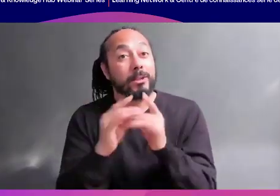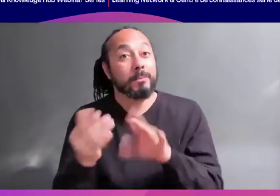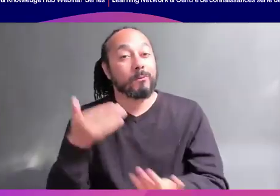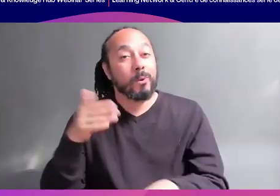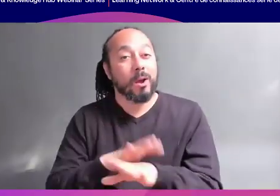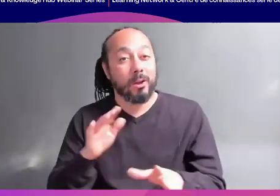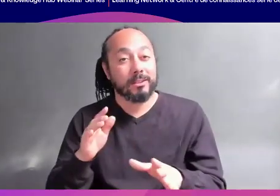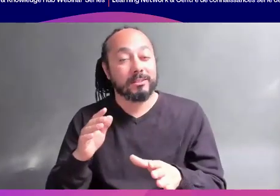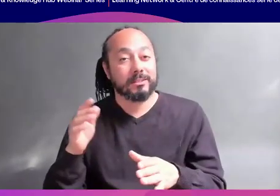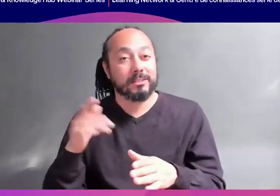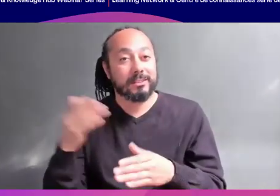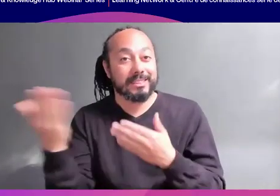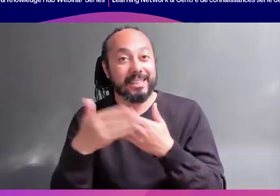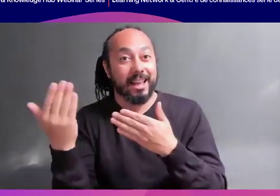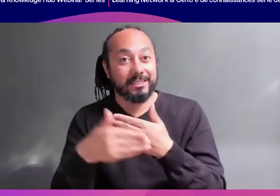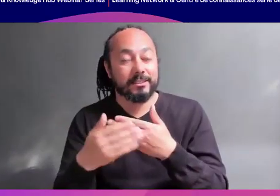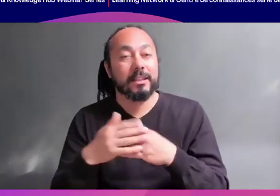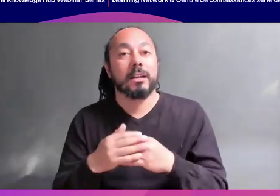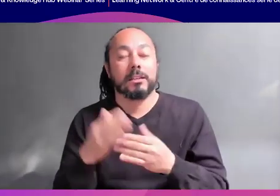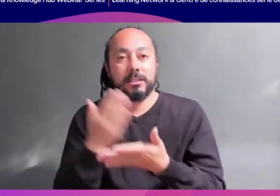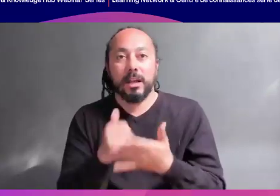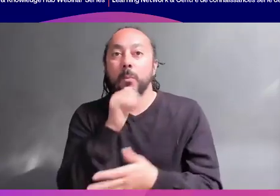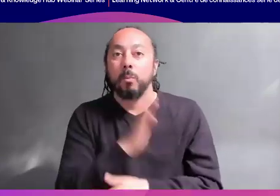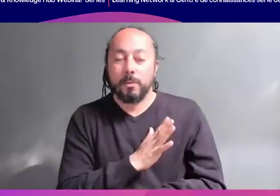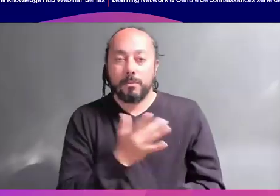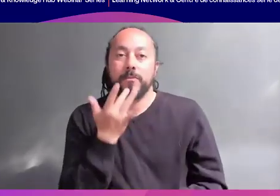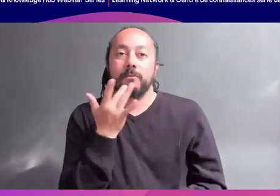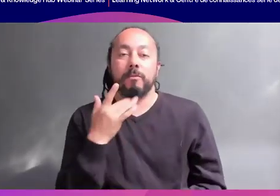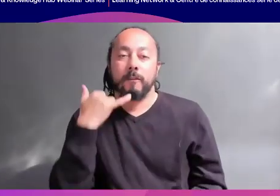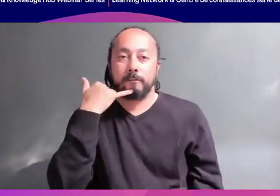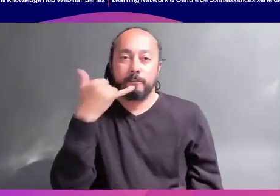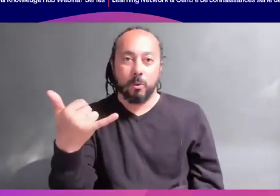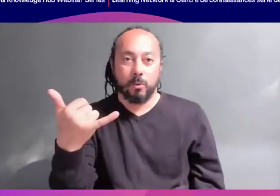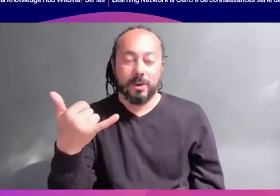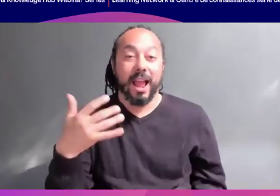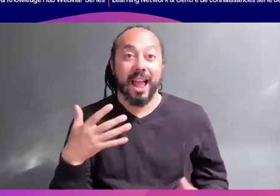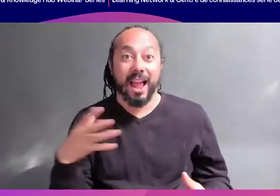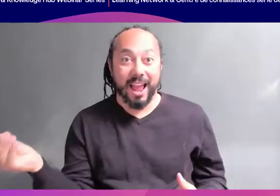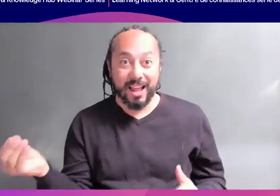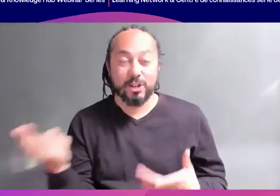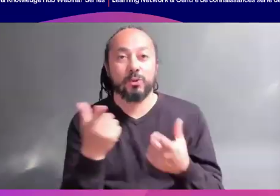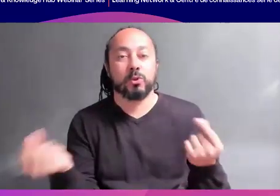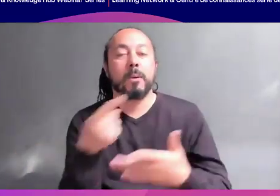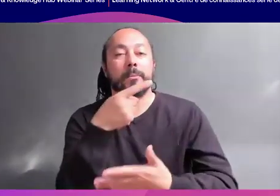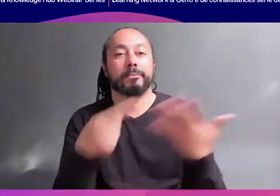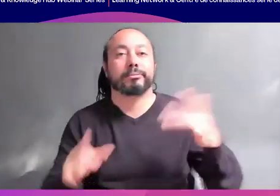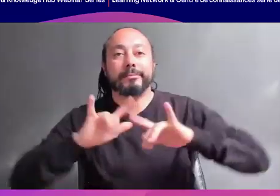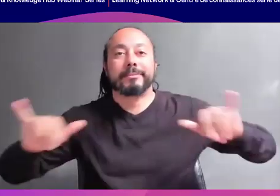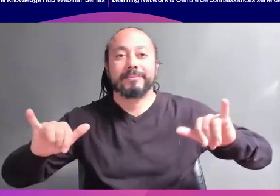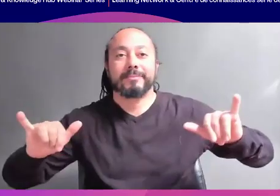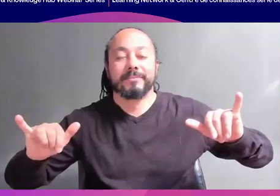of women do connect by phone and clearly multitask while they are operating